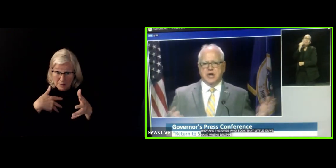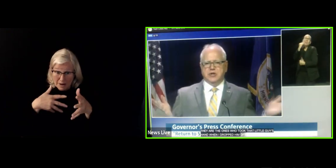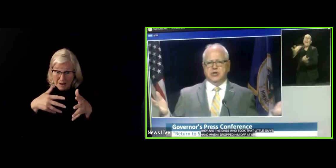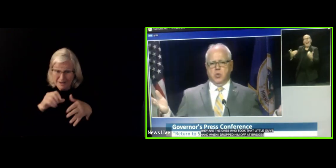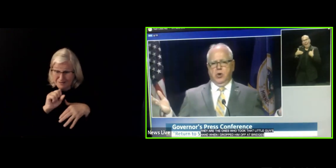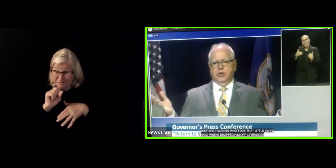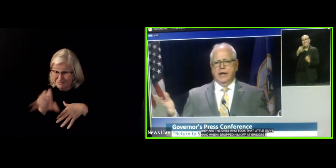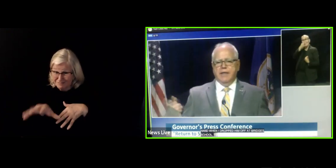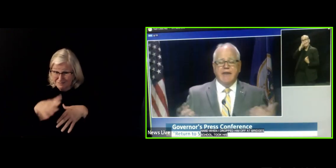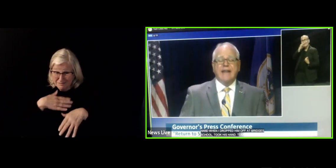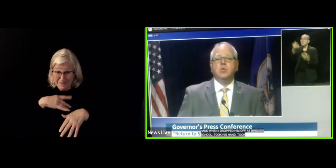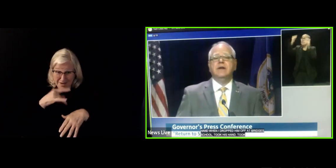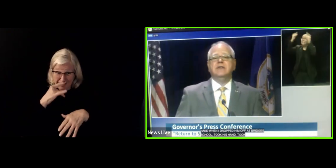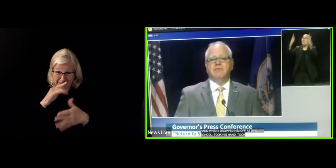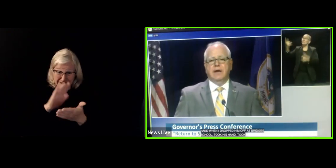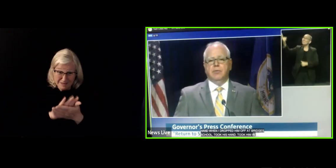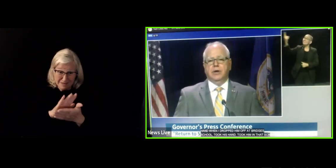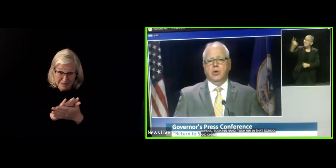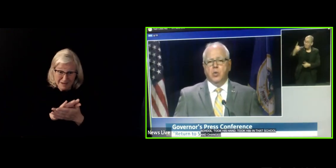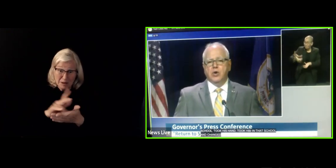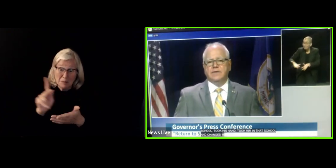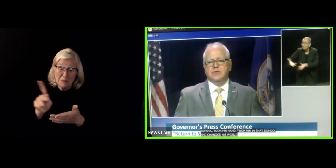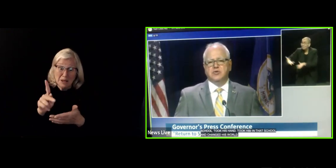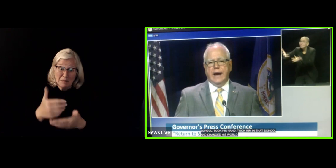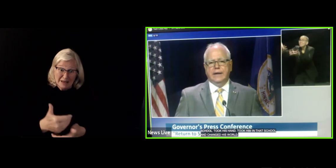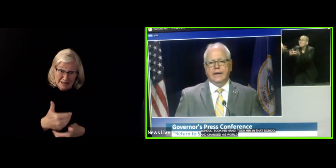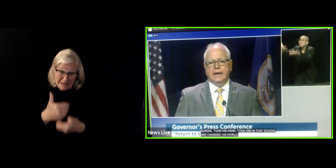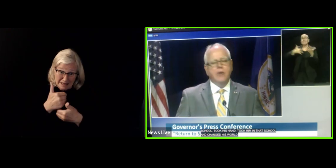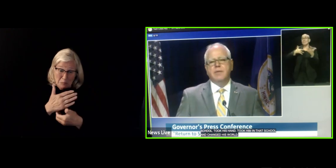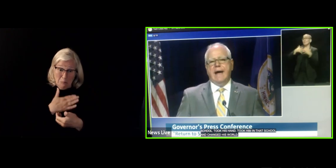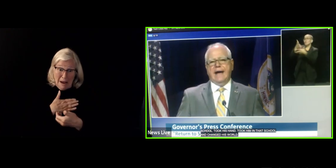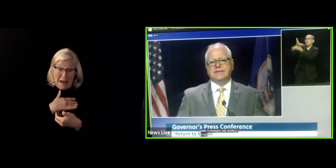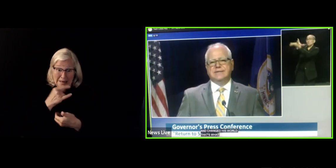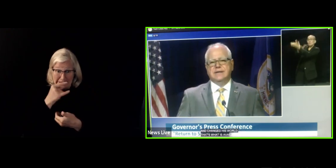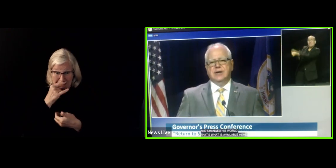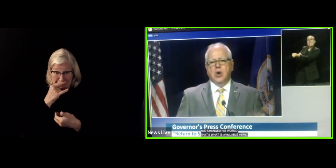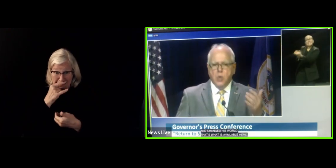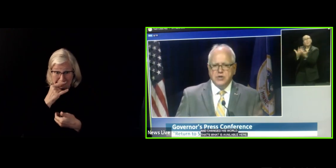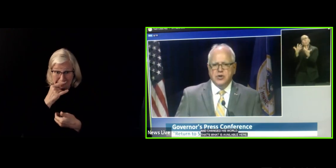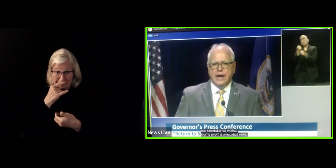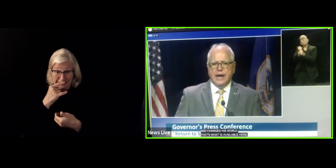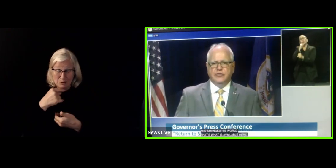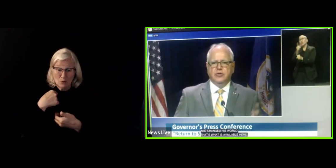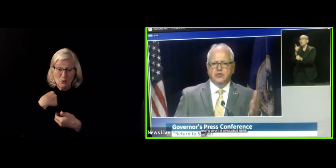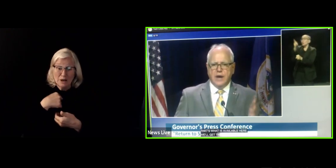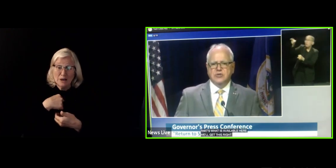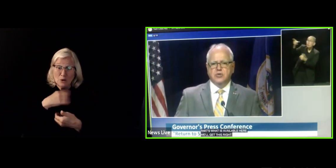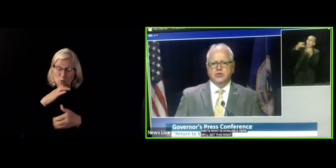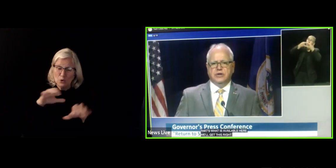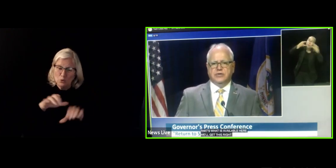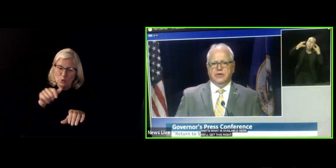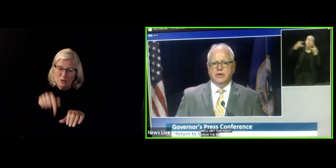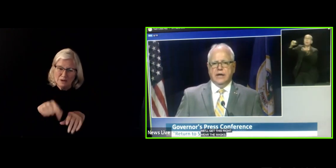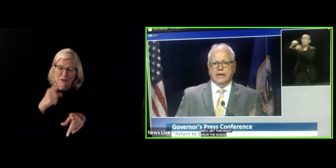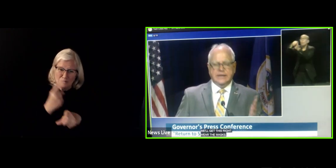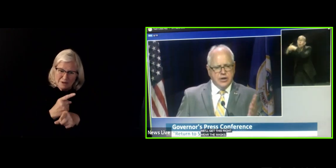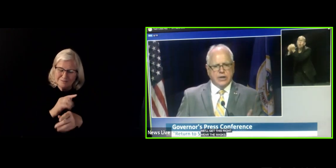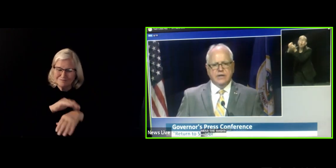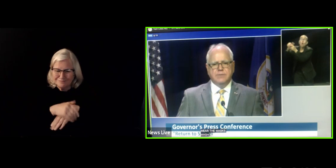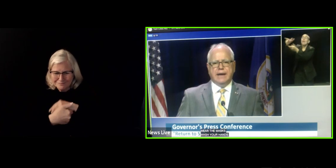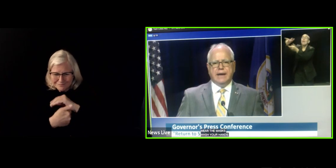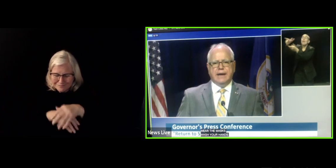changed his world. That's what is available here. We'll get this right. Wear the masks. wash your hands, try and social distance. Let's